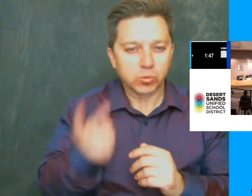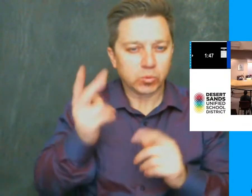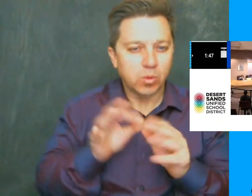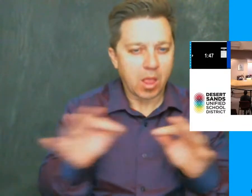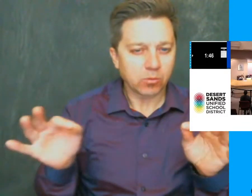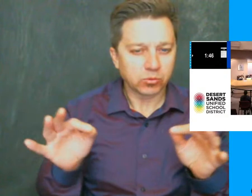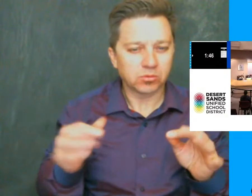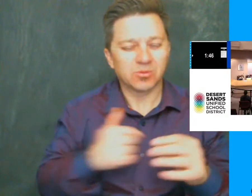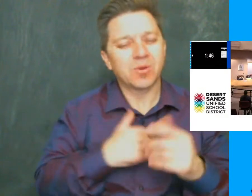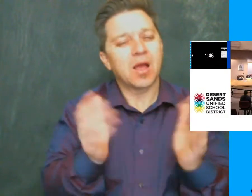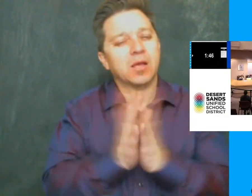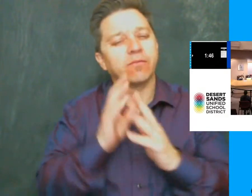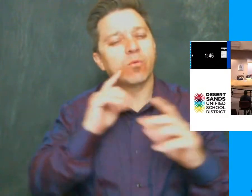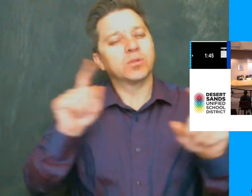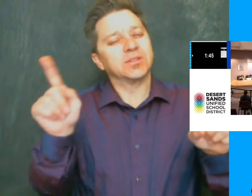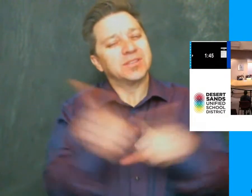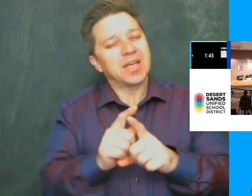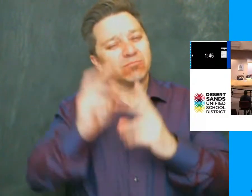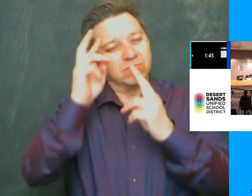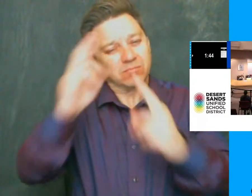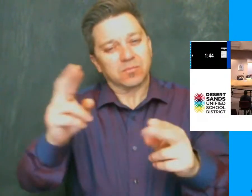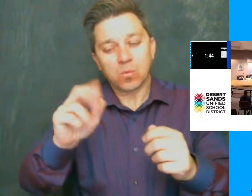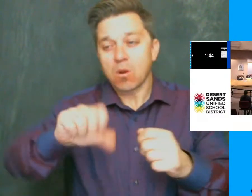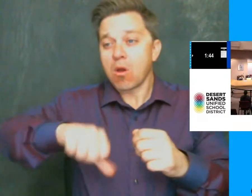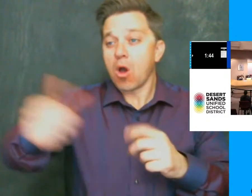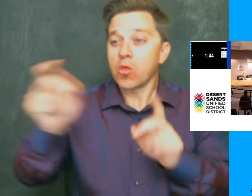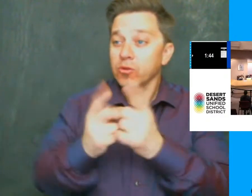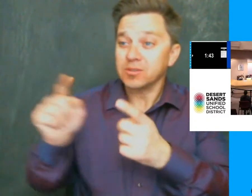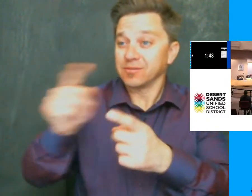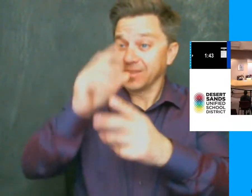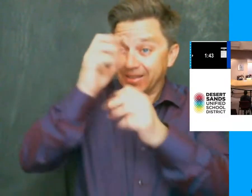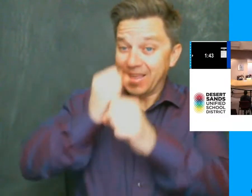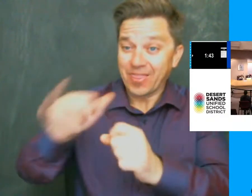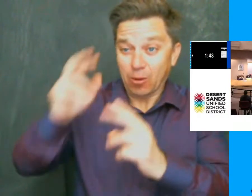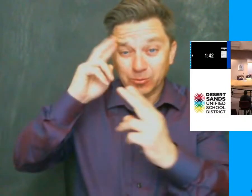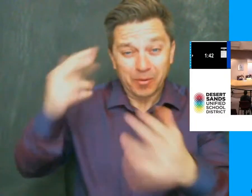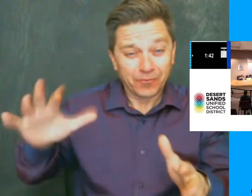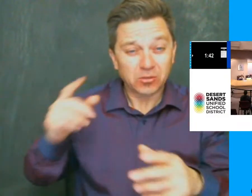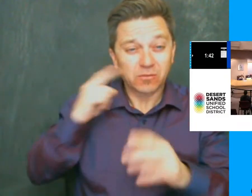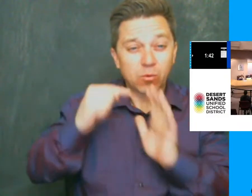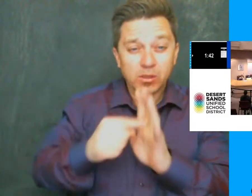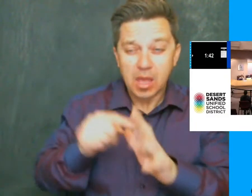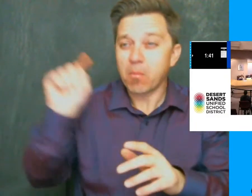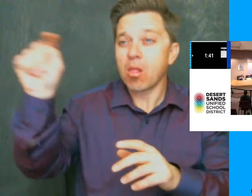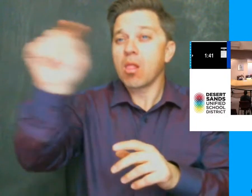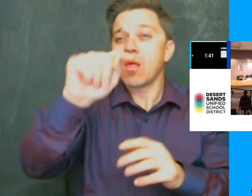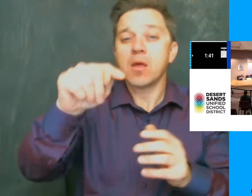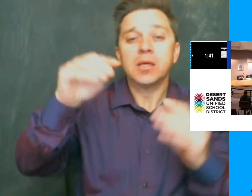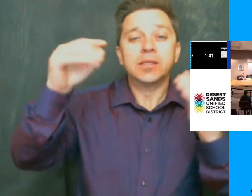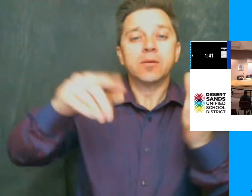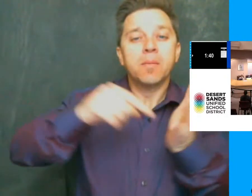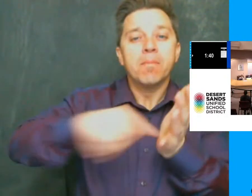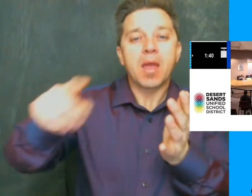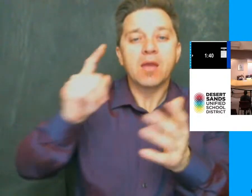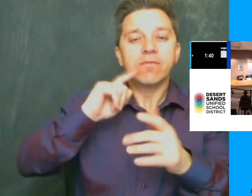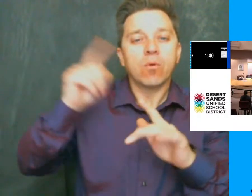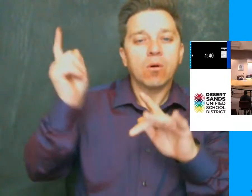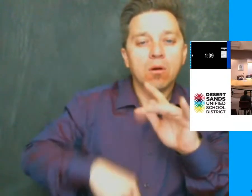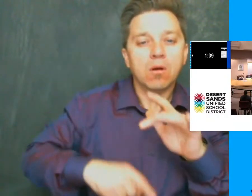same respect when many others in the district get. For example, teachers get paid for skipping their prep